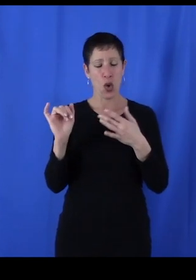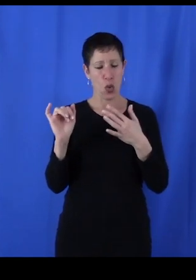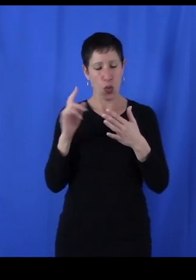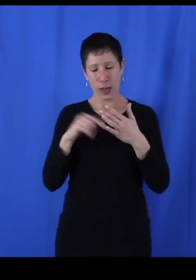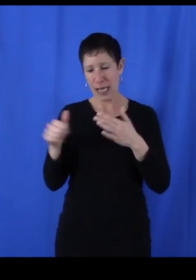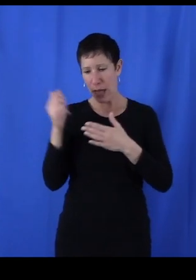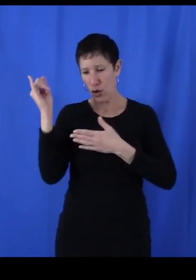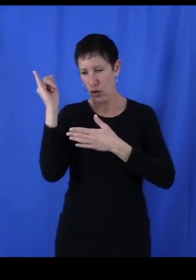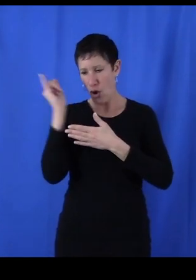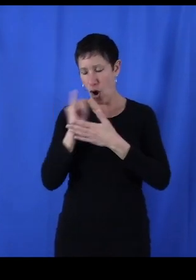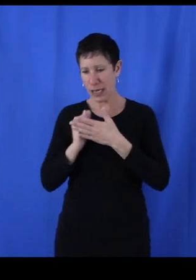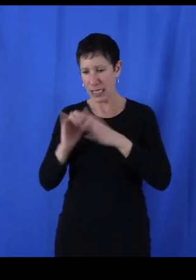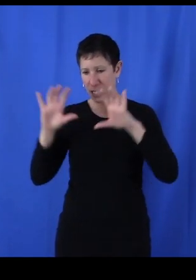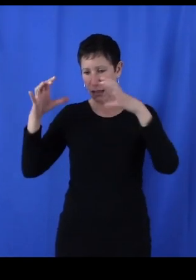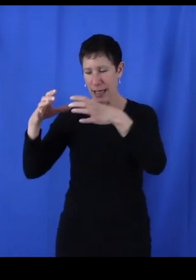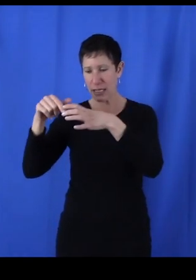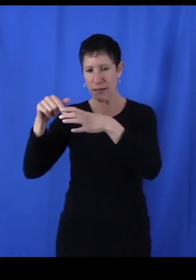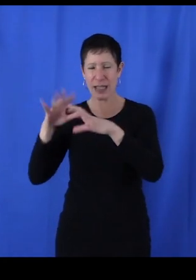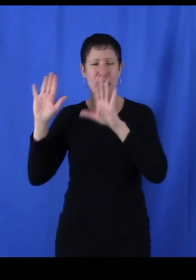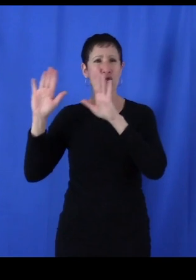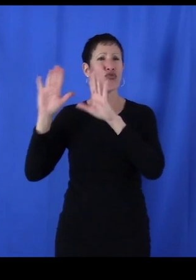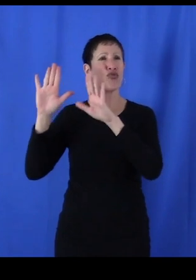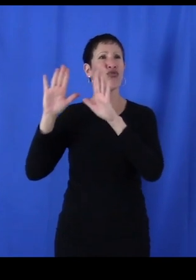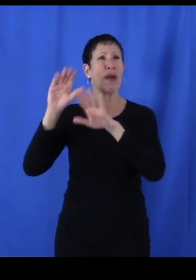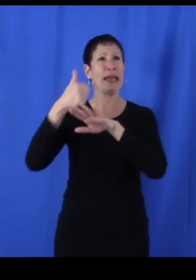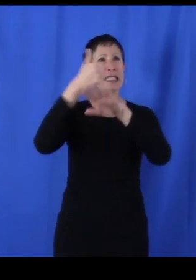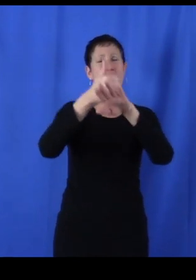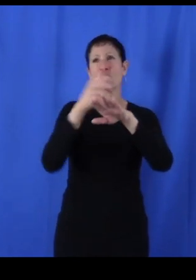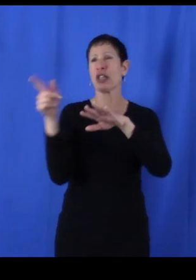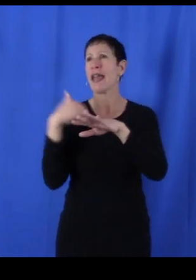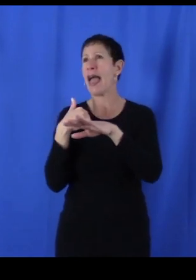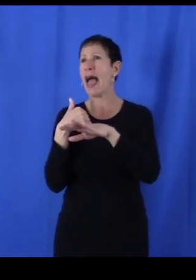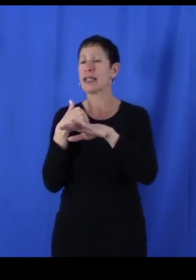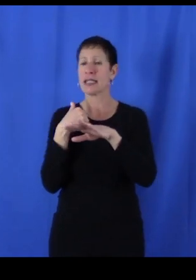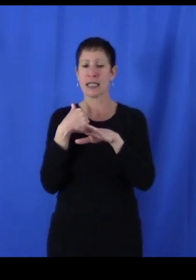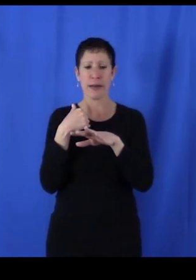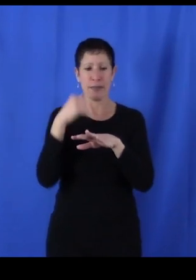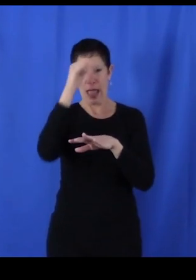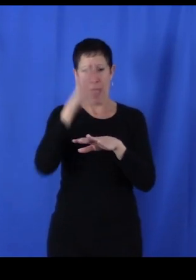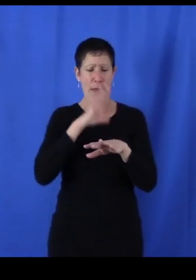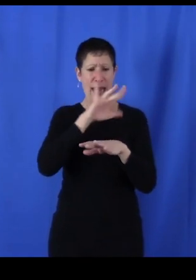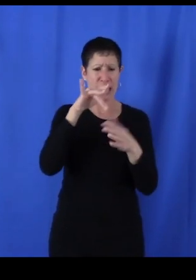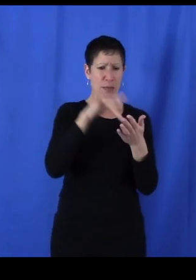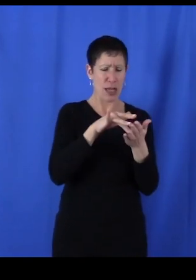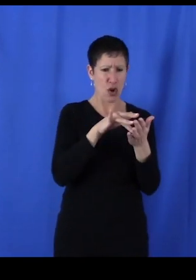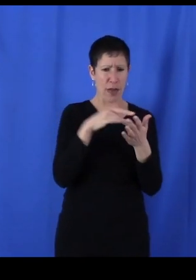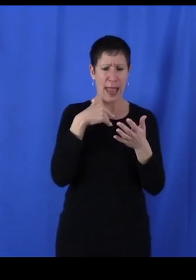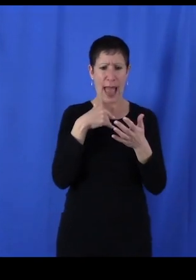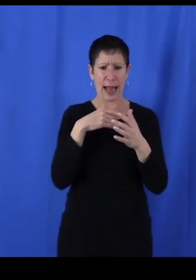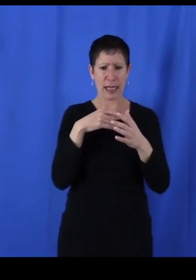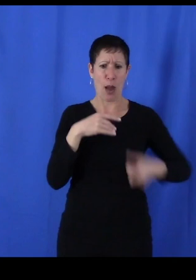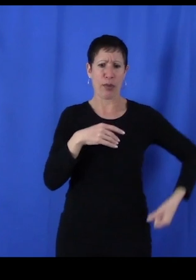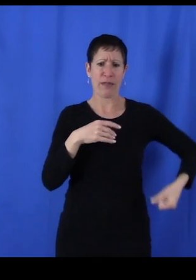what's that artist collective that did that great installation where they basically had like a man in the middle attack that they was on a briefcase and they